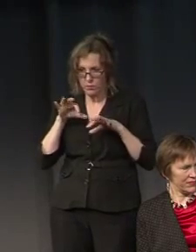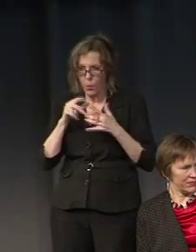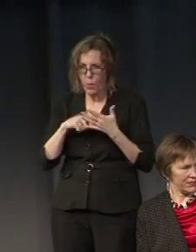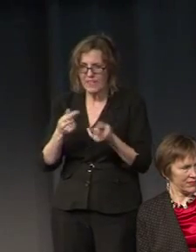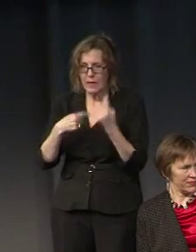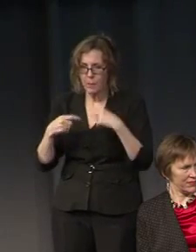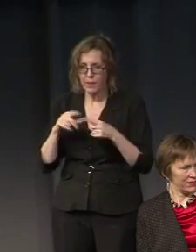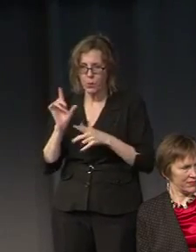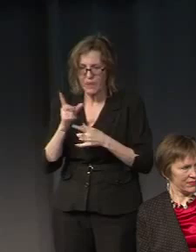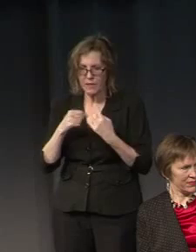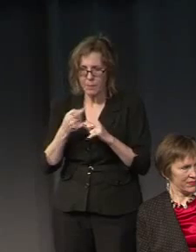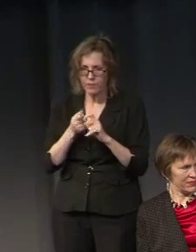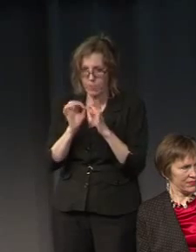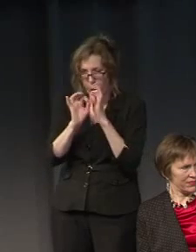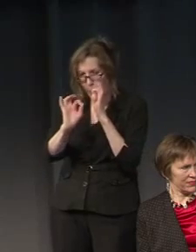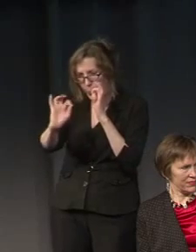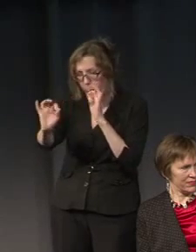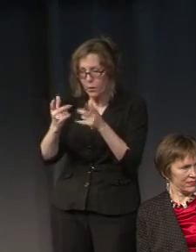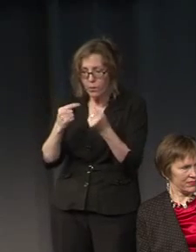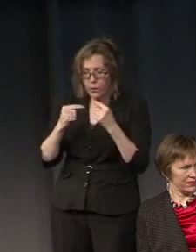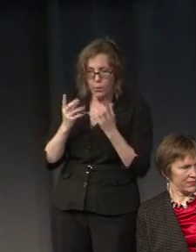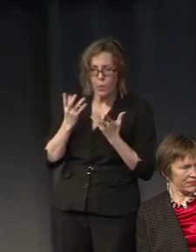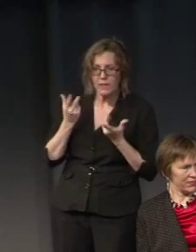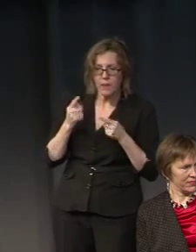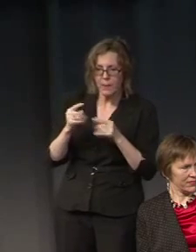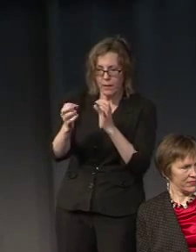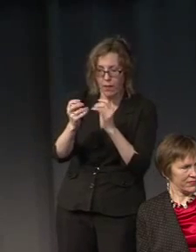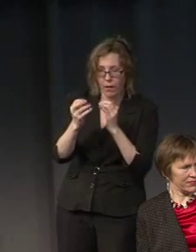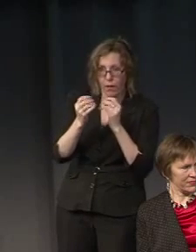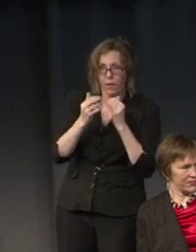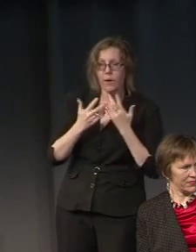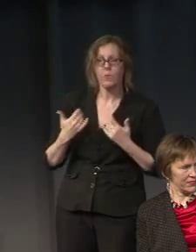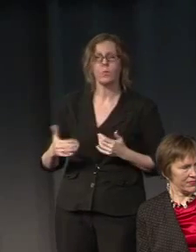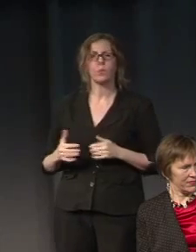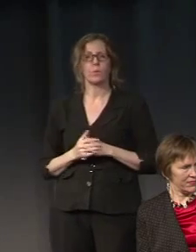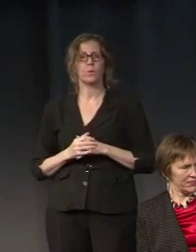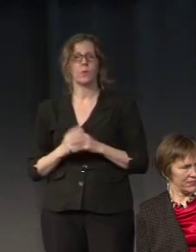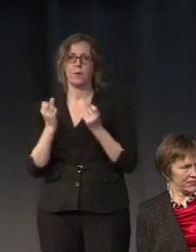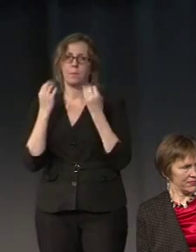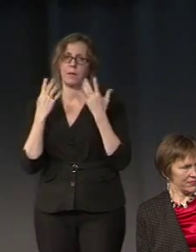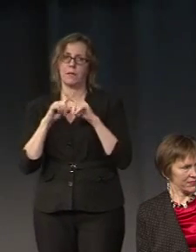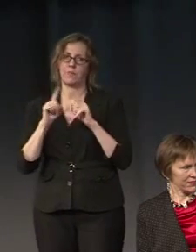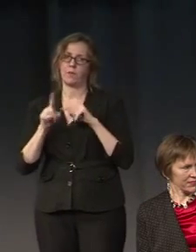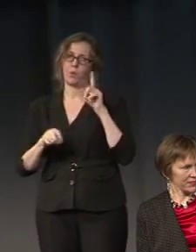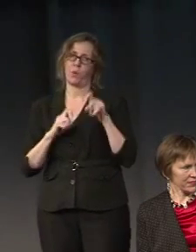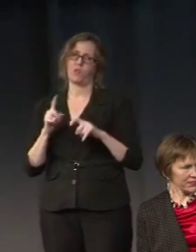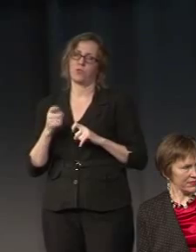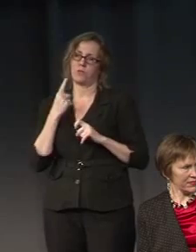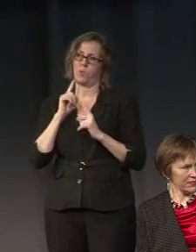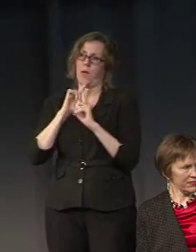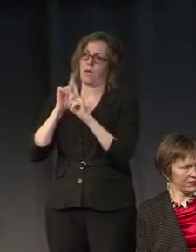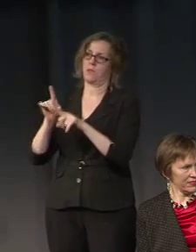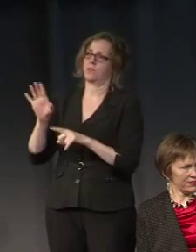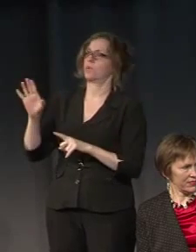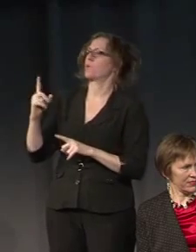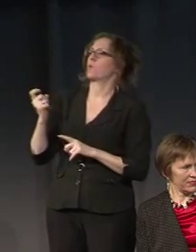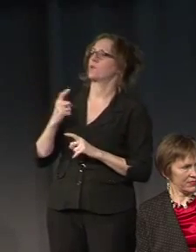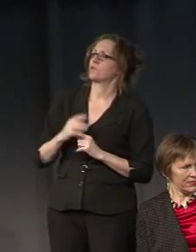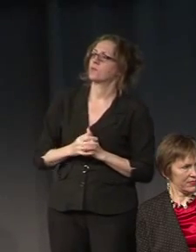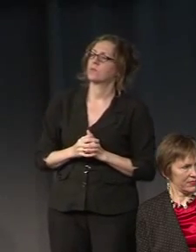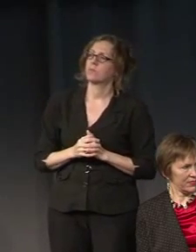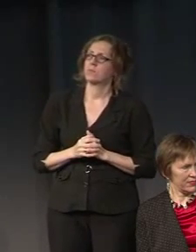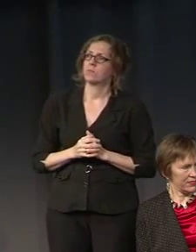pike. And there are lots of ways of addressing that question, not the least of which I think is that at a certain